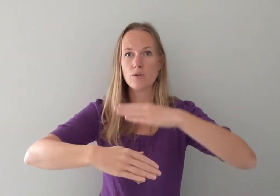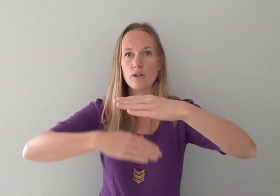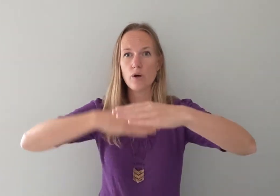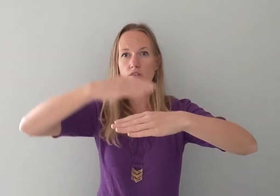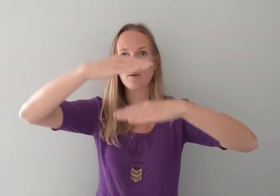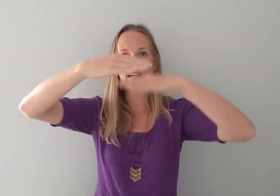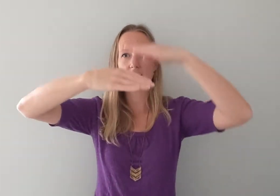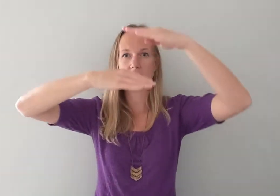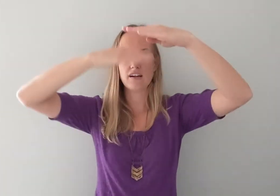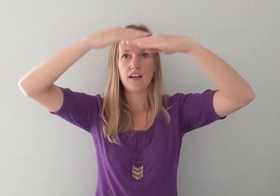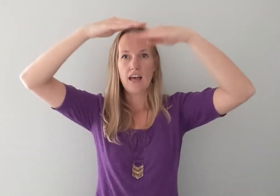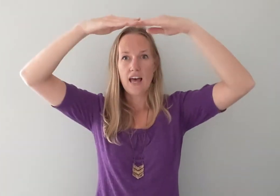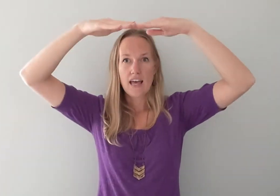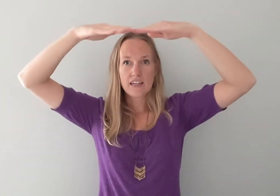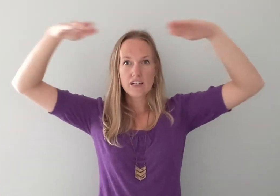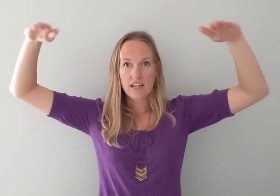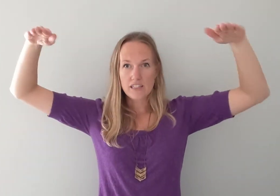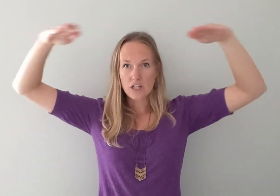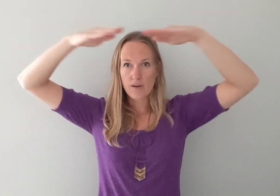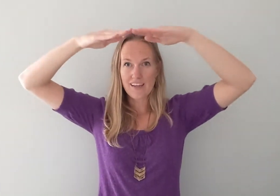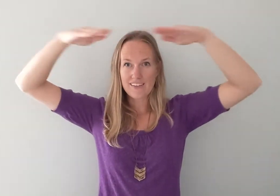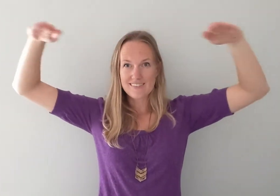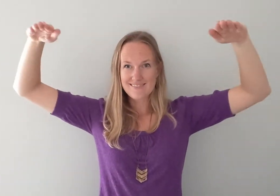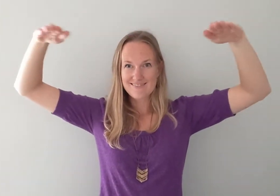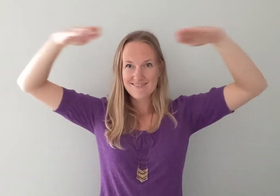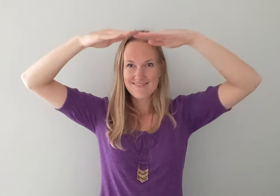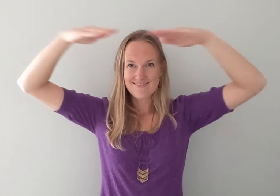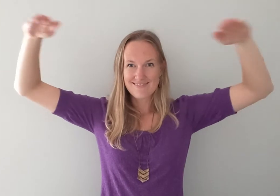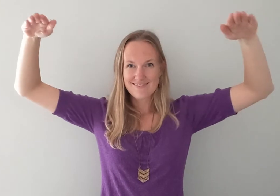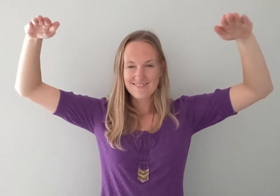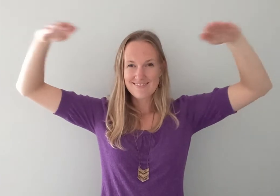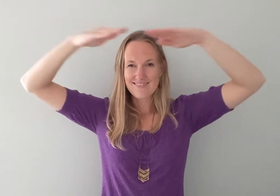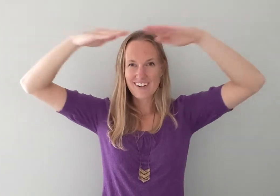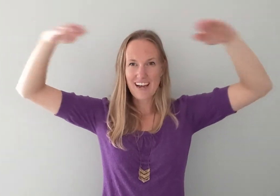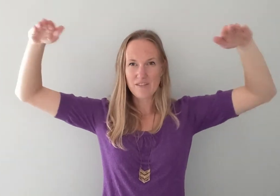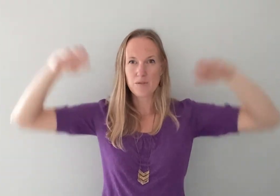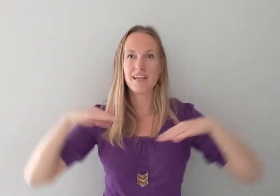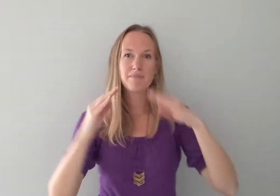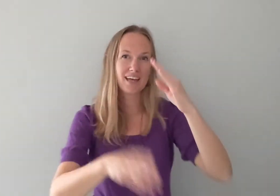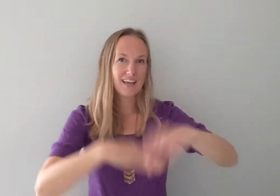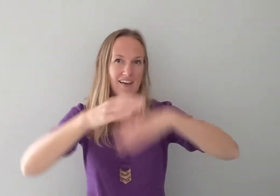rolling over one another, and then you're kind of showing where heaven would be. Okay? Heaven.